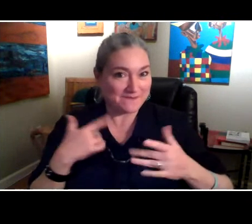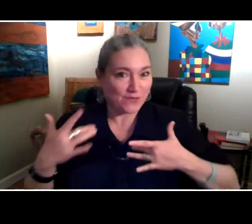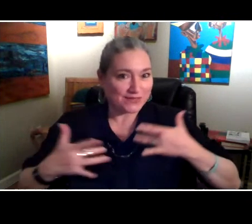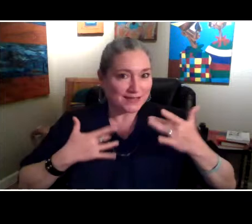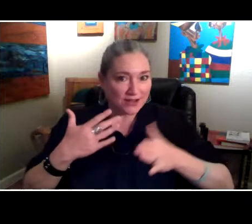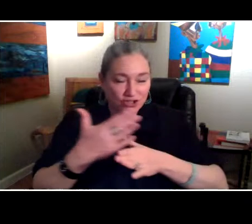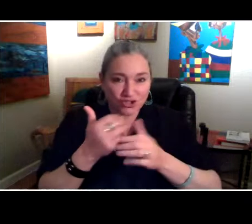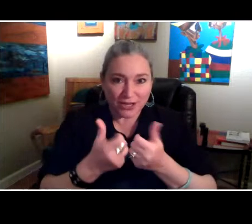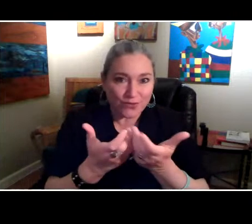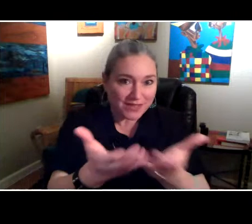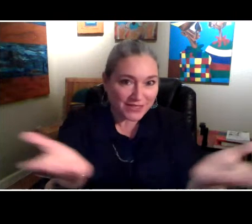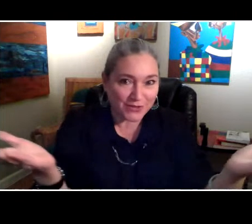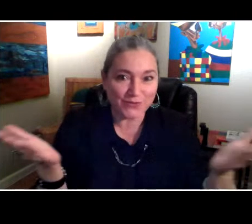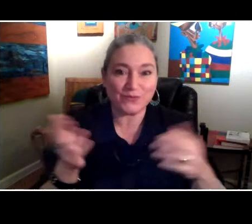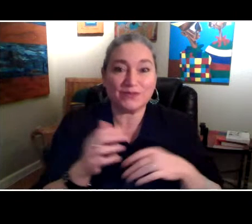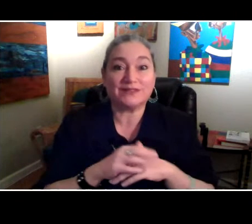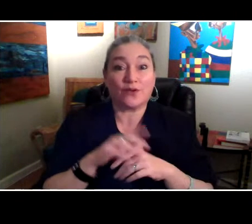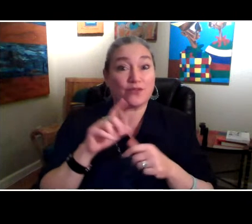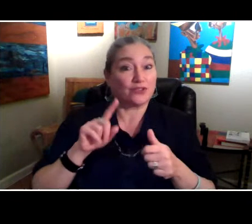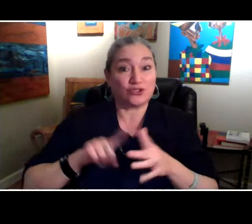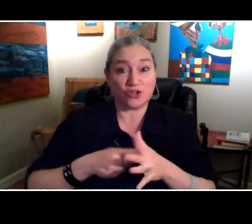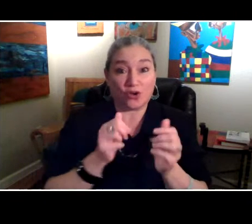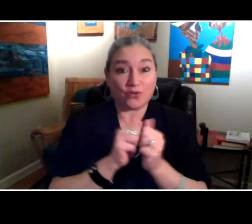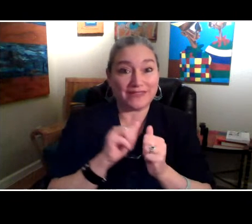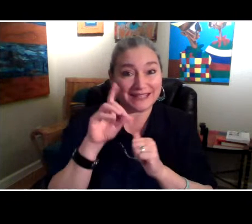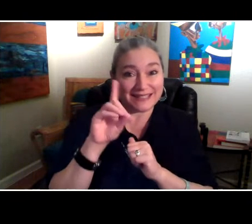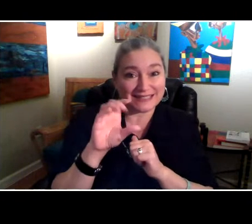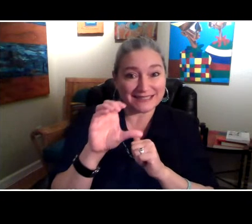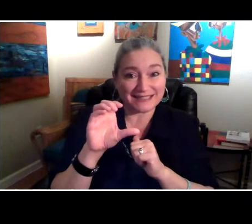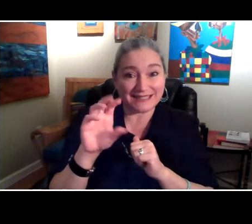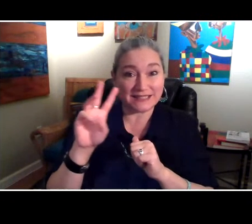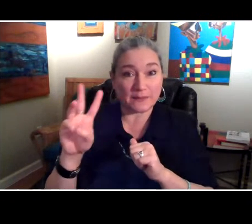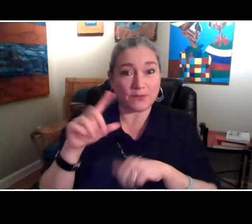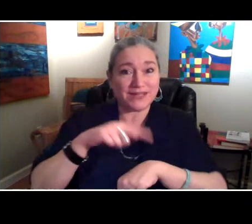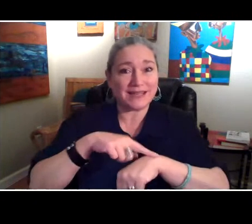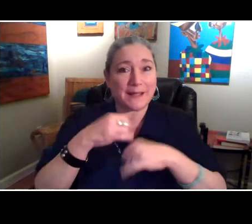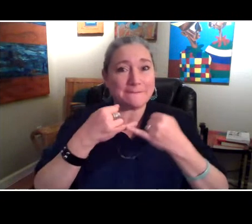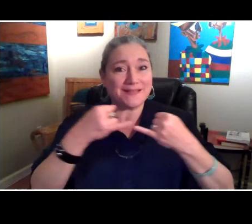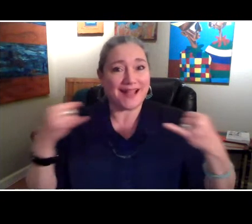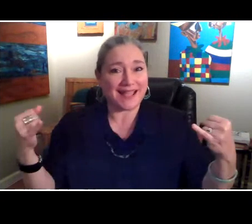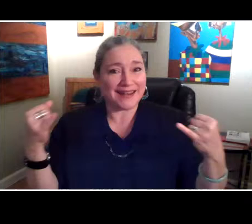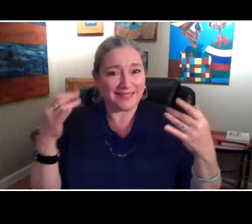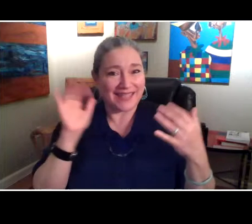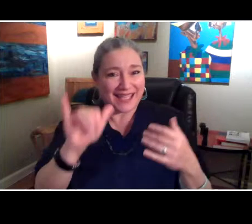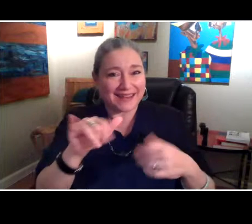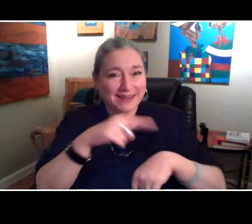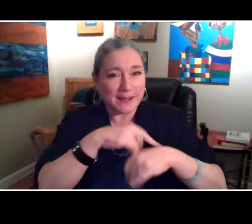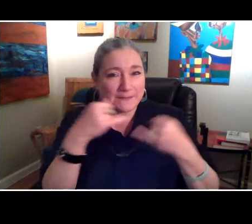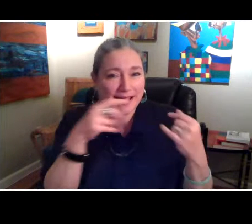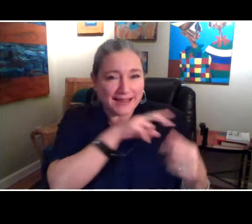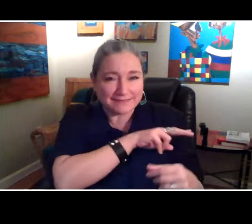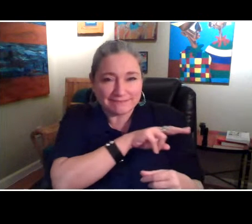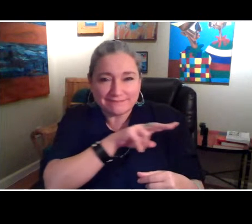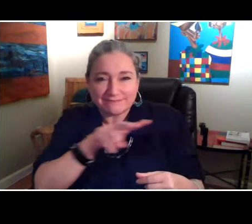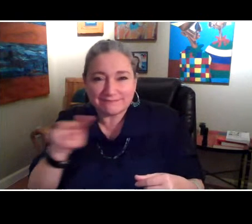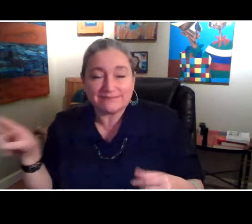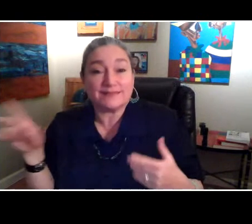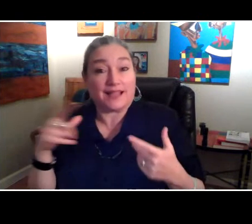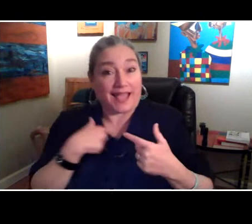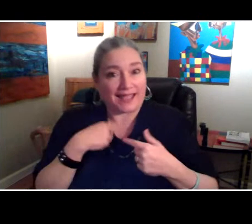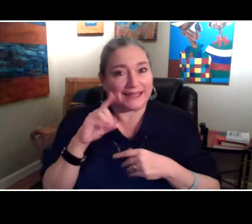So now I'd like to share what we actually found through this study. I'm very excited to share this with you. And we'll start